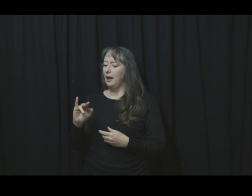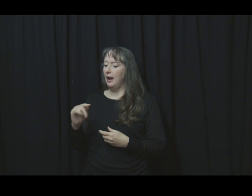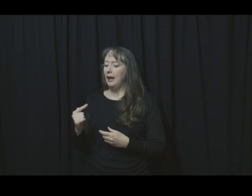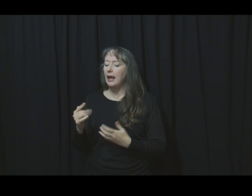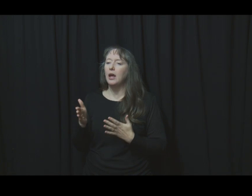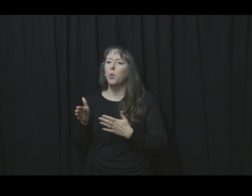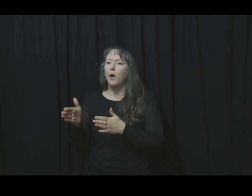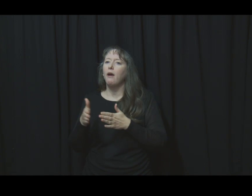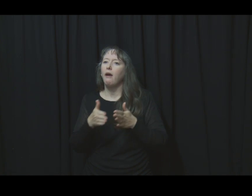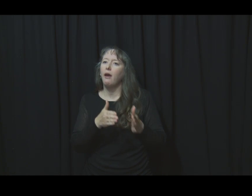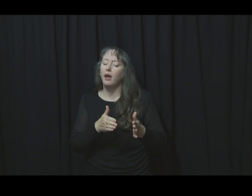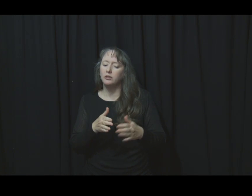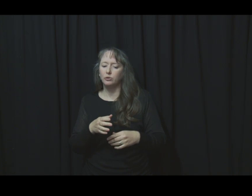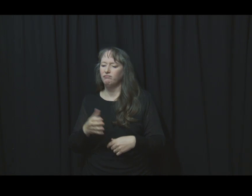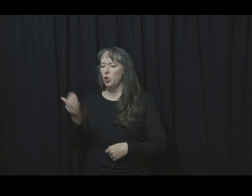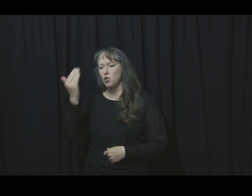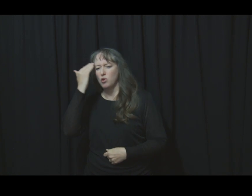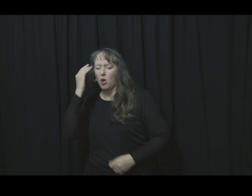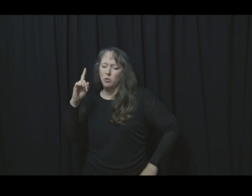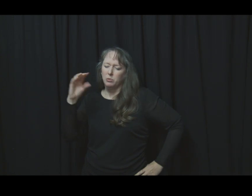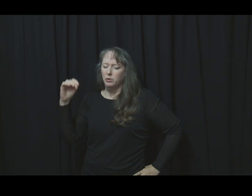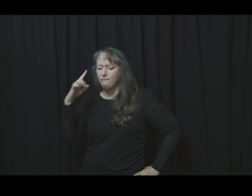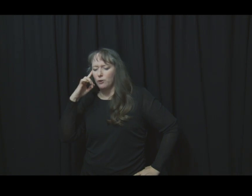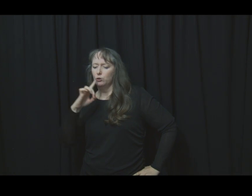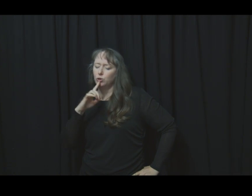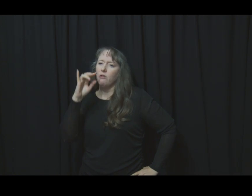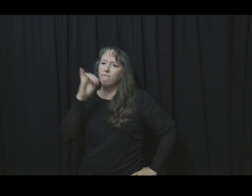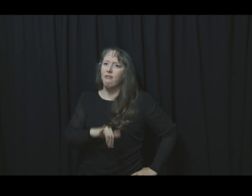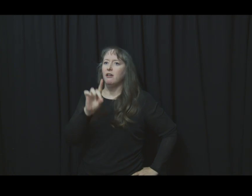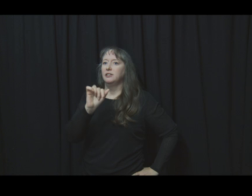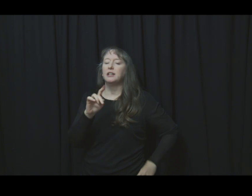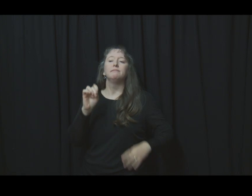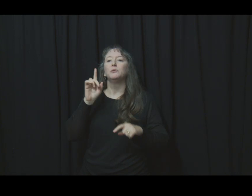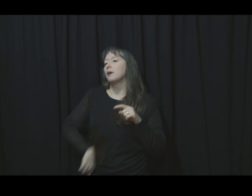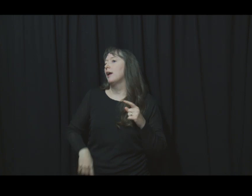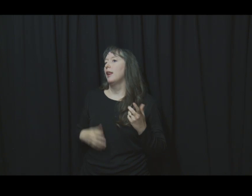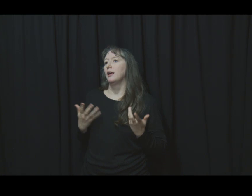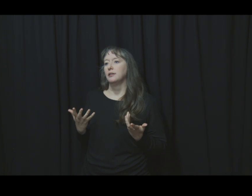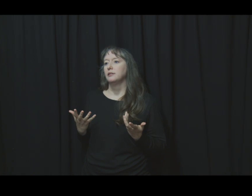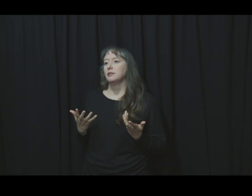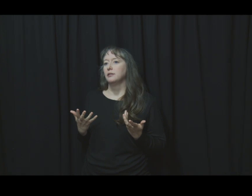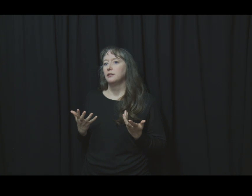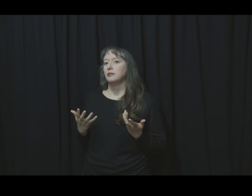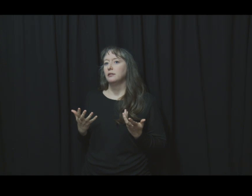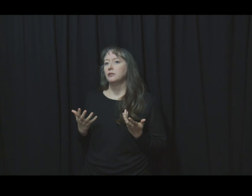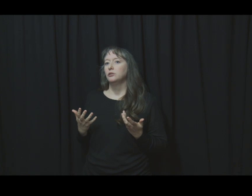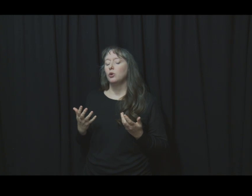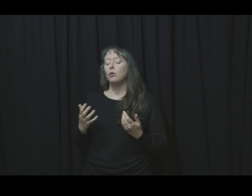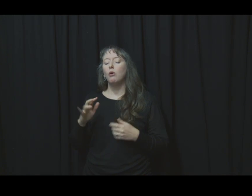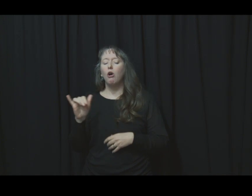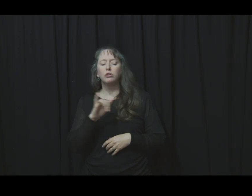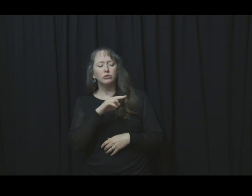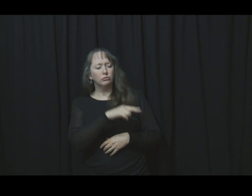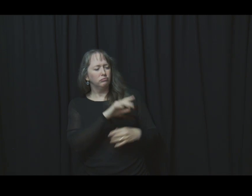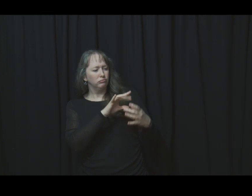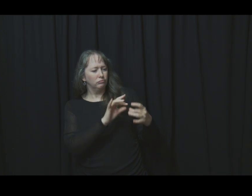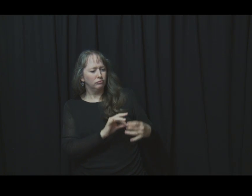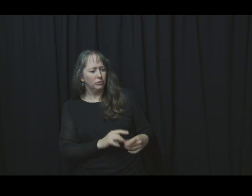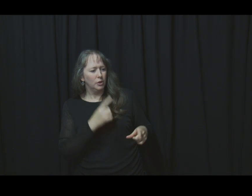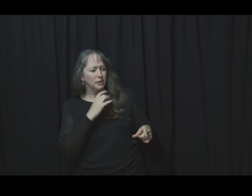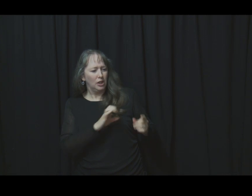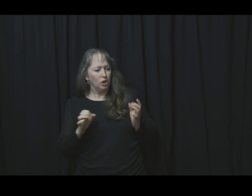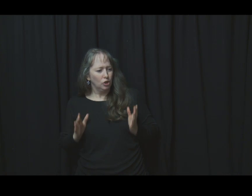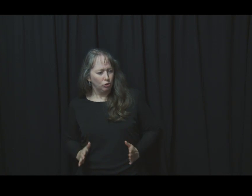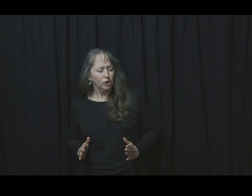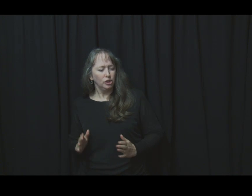date a rock. There's all sorts of differences out there. And I do want to address the bit you brought up about Christians believing in millions of years. Yeah,